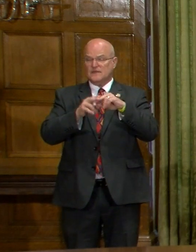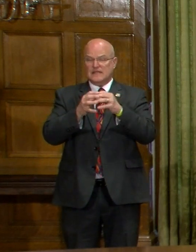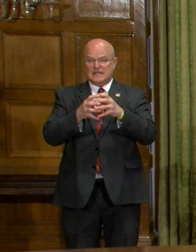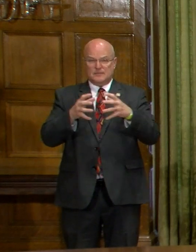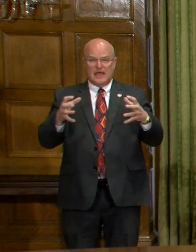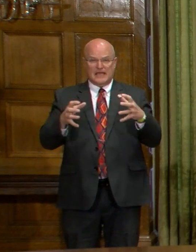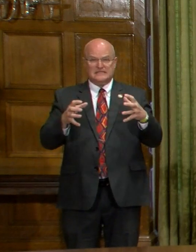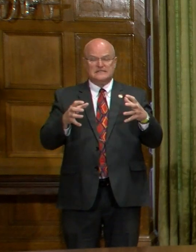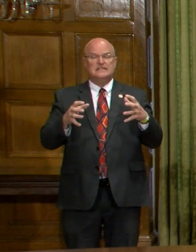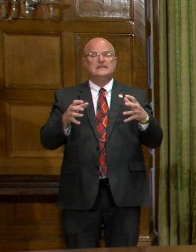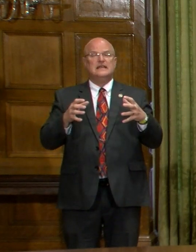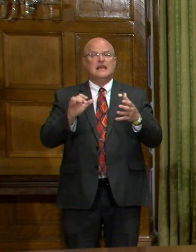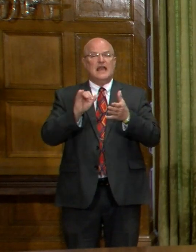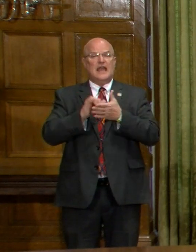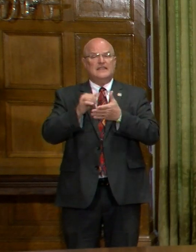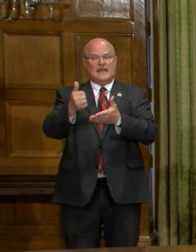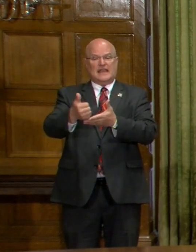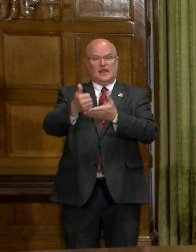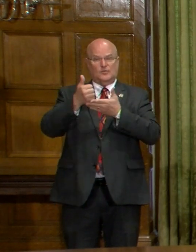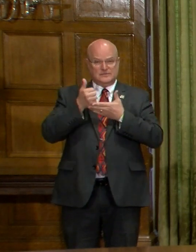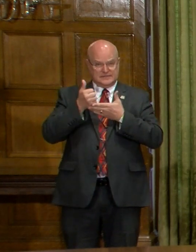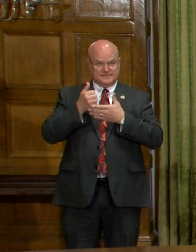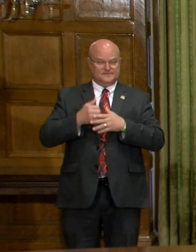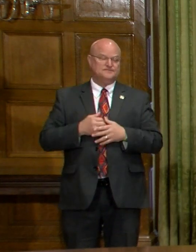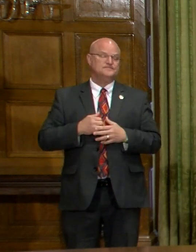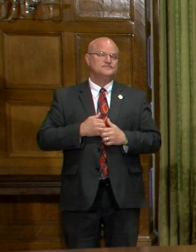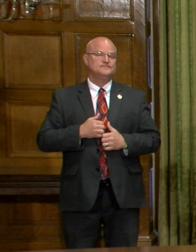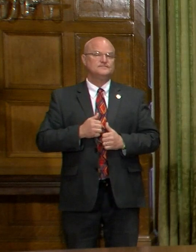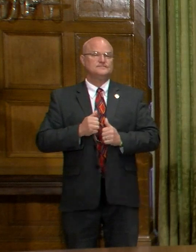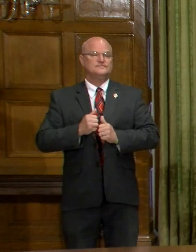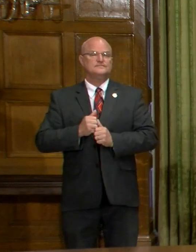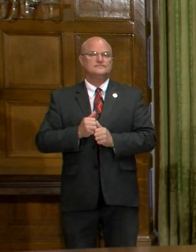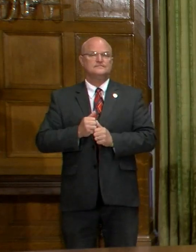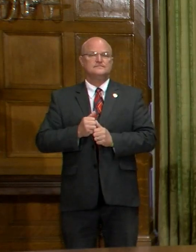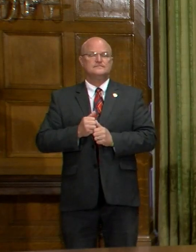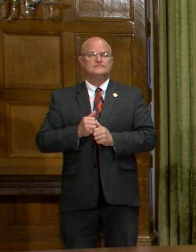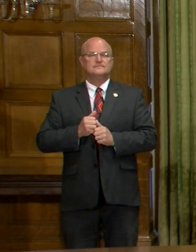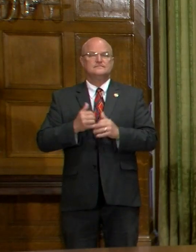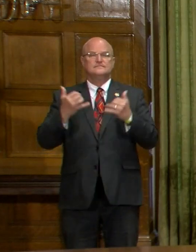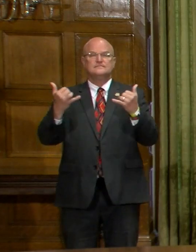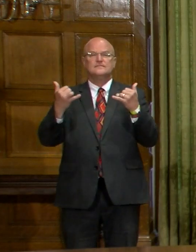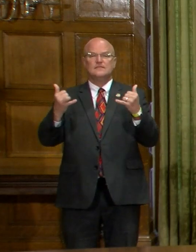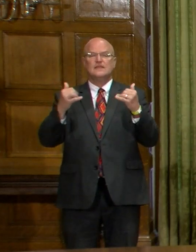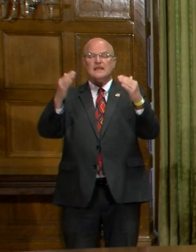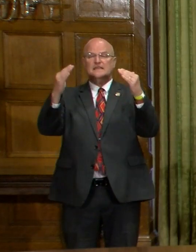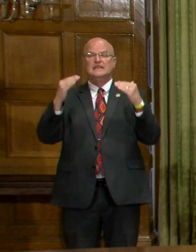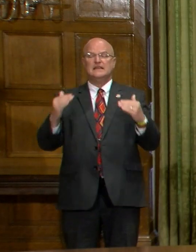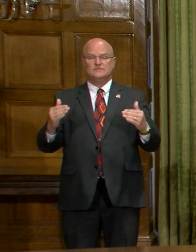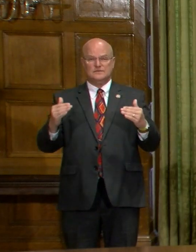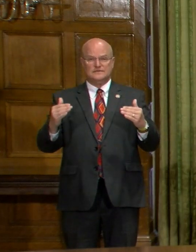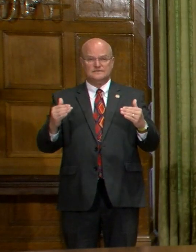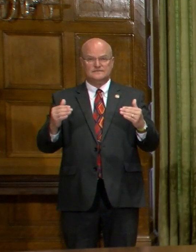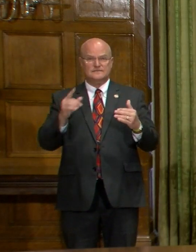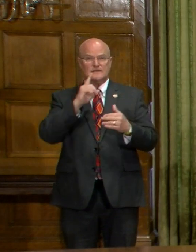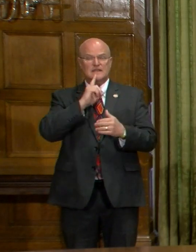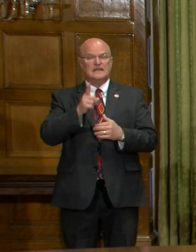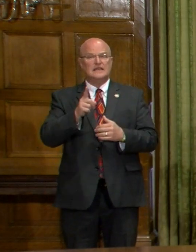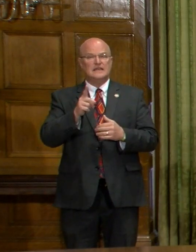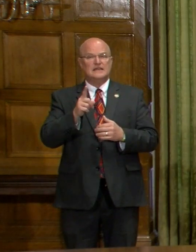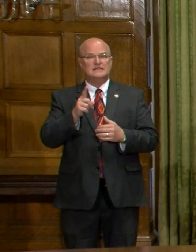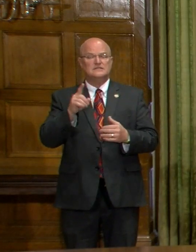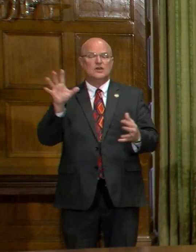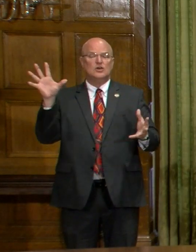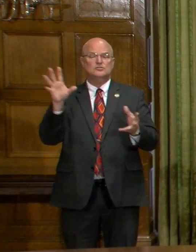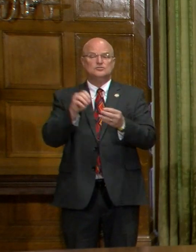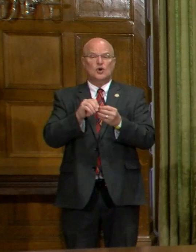capacity, performance, and that helps us. And then if you'll go to the next slide, which is